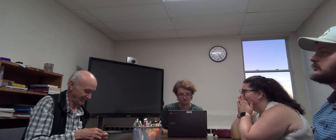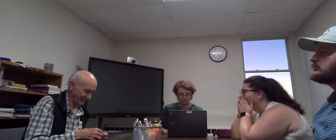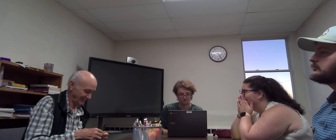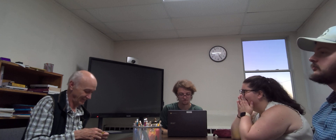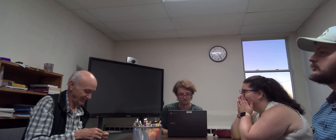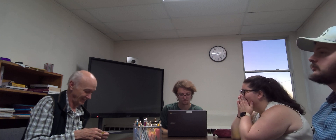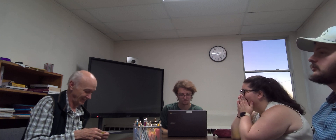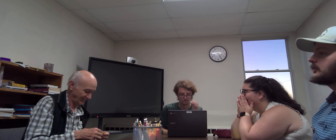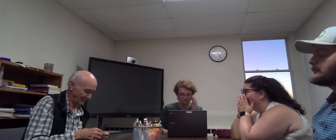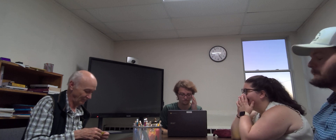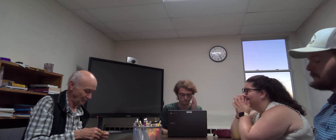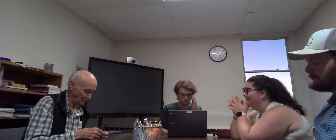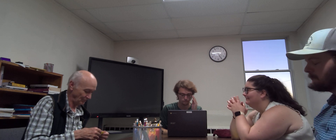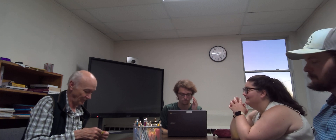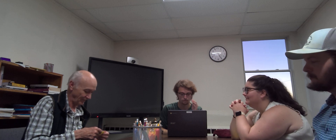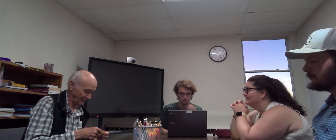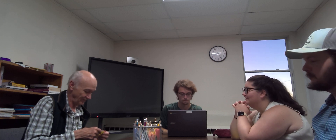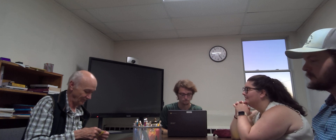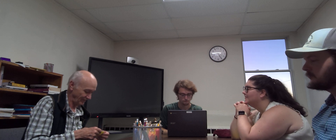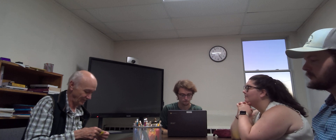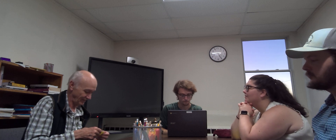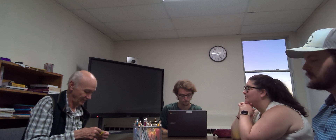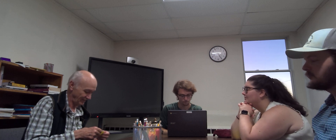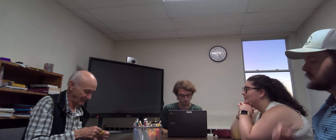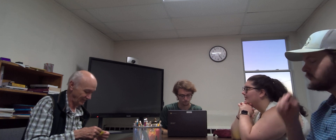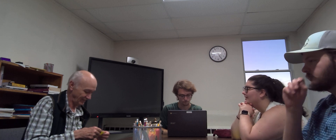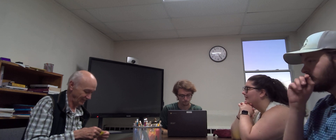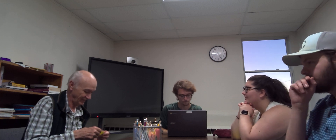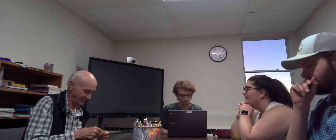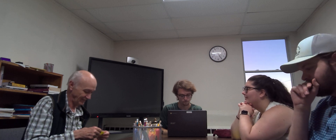are you, Confused, I guess. right? Confused, okay.